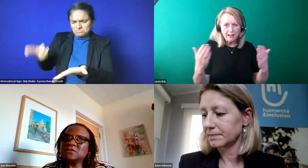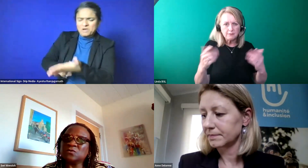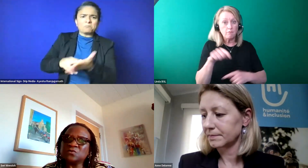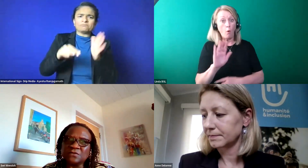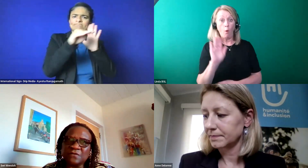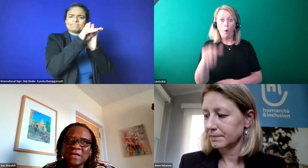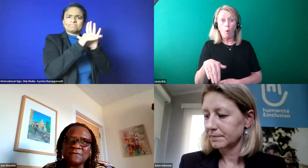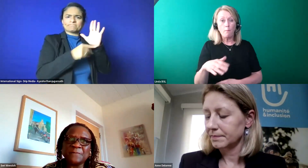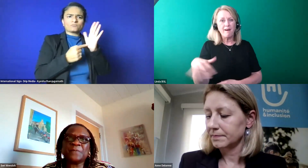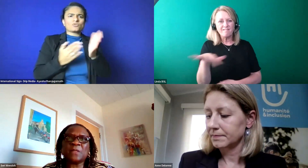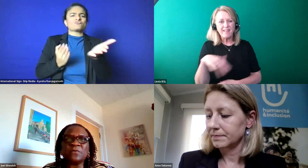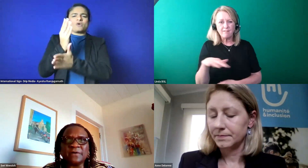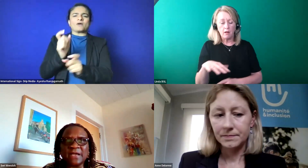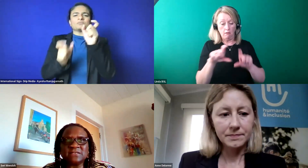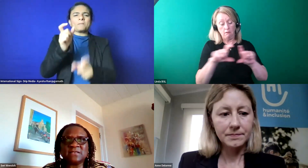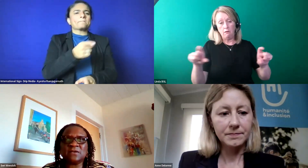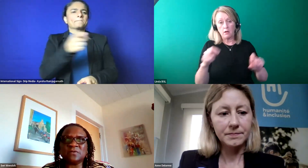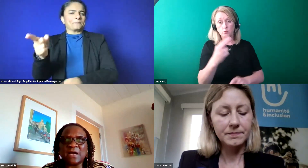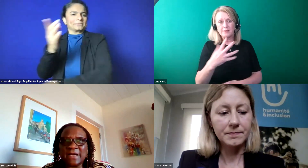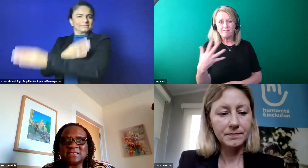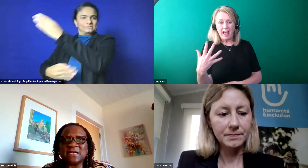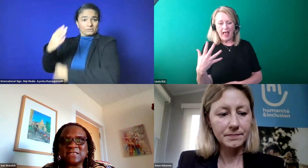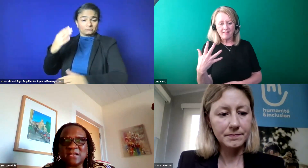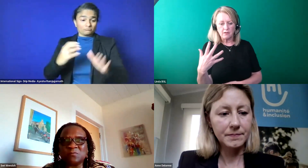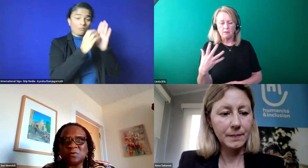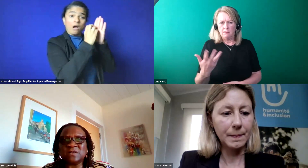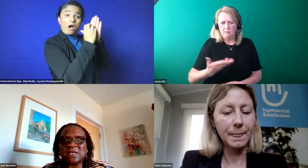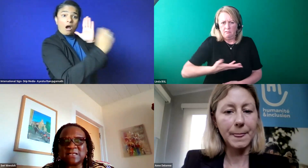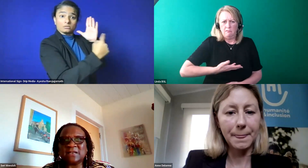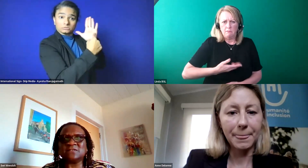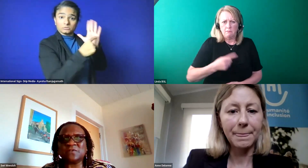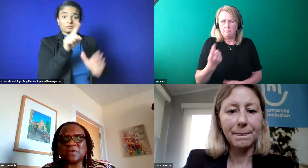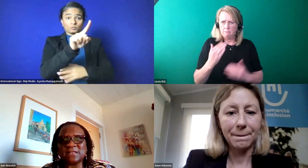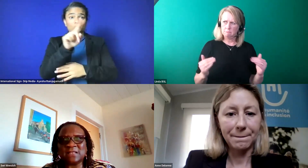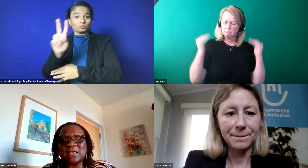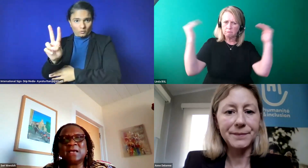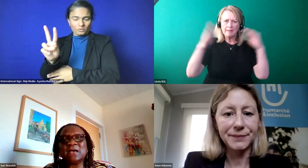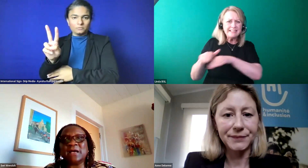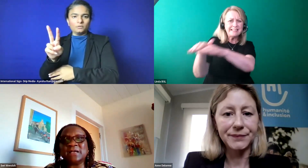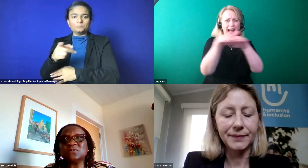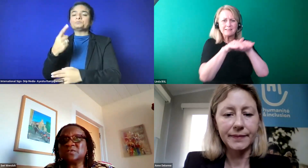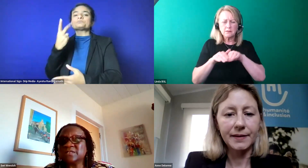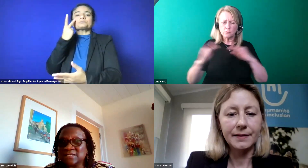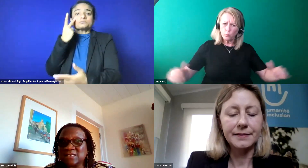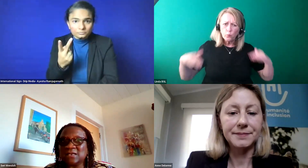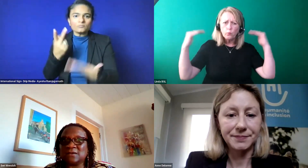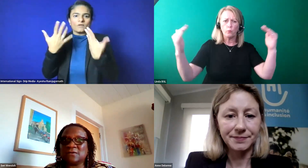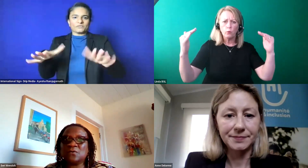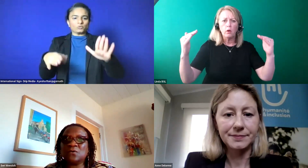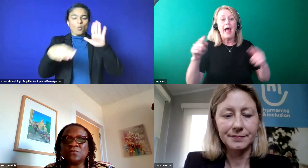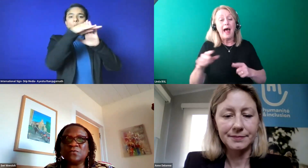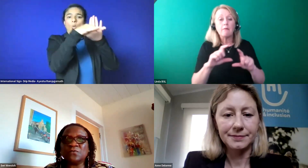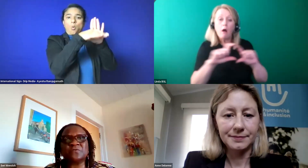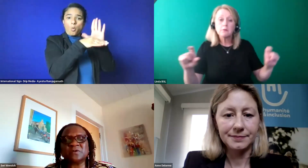family, Article 25 on the right to the highest attainable standards of health, and Article